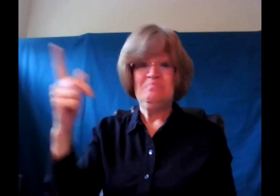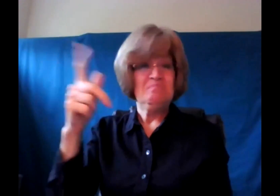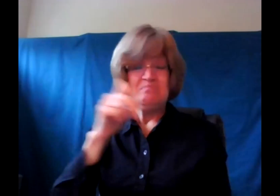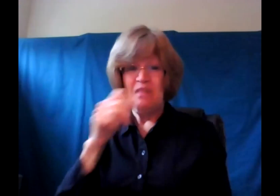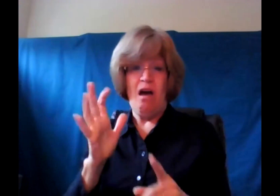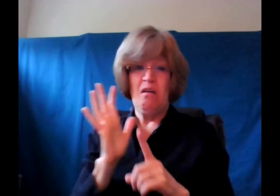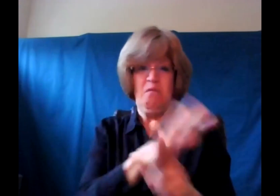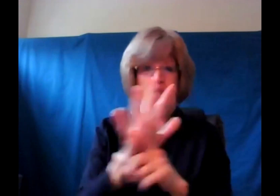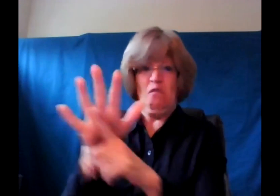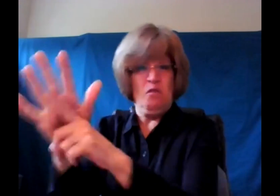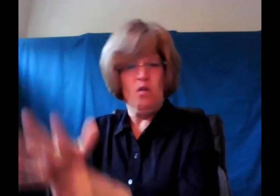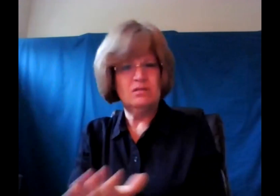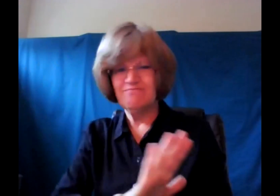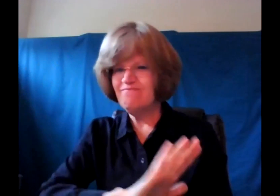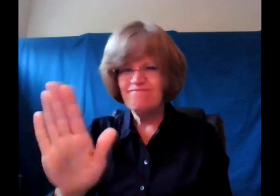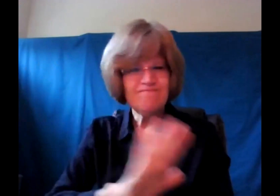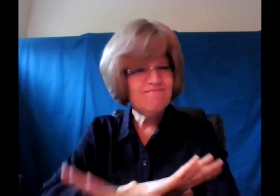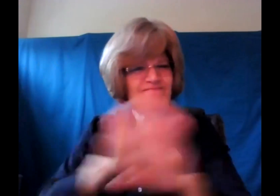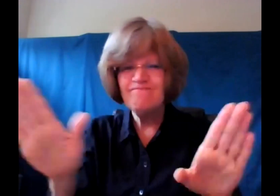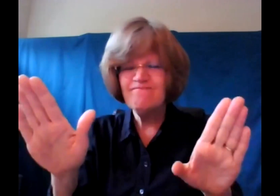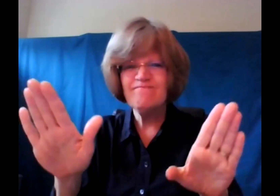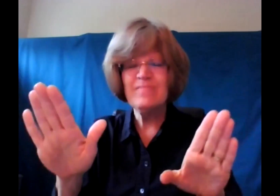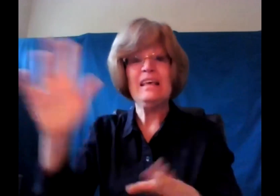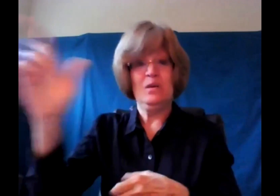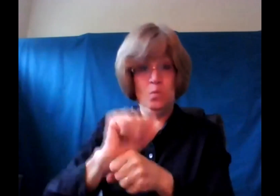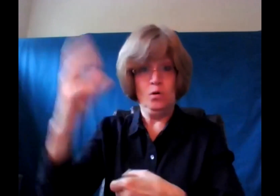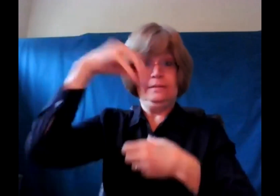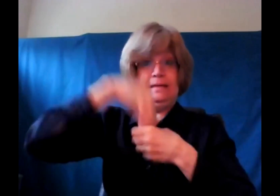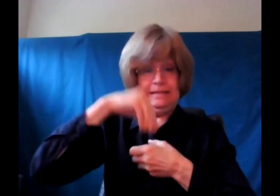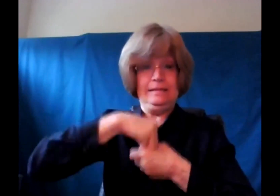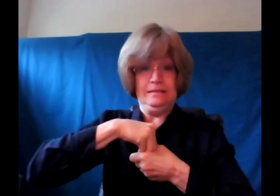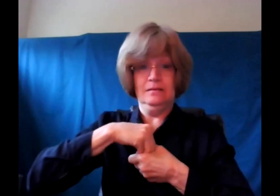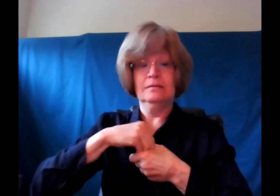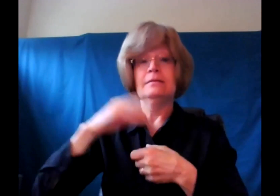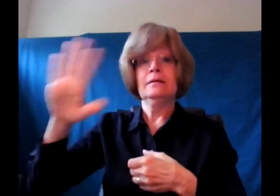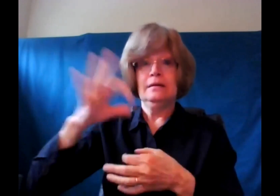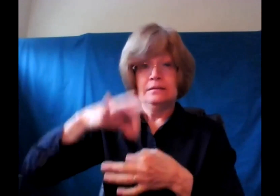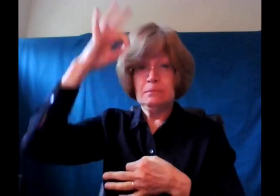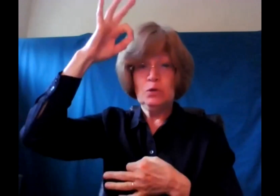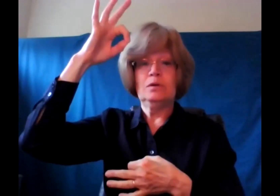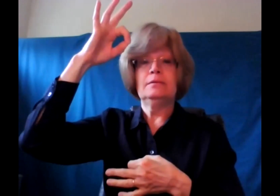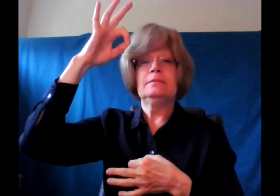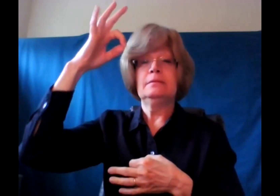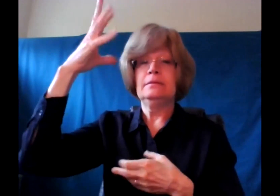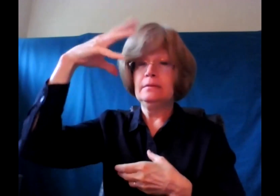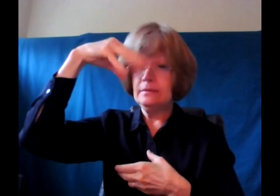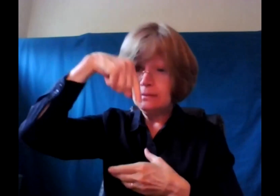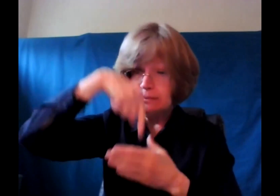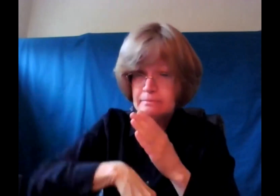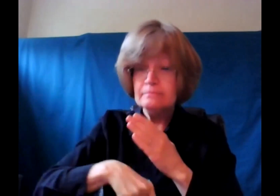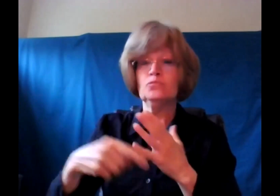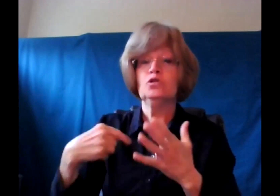us around, but by working within us. His spirit deeply and